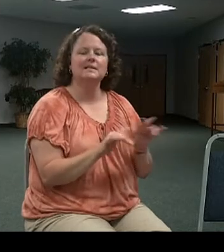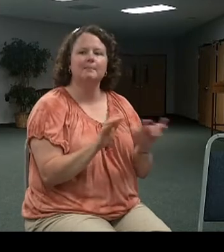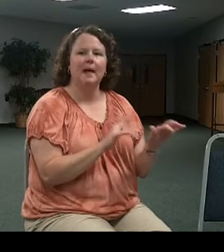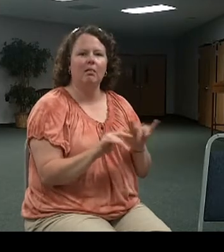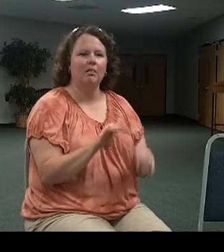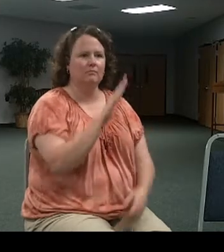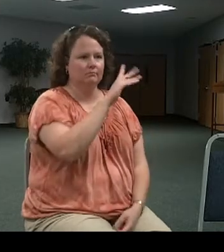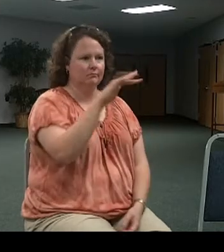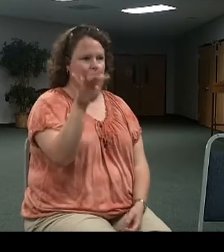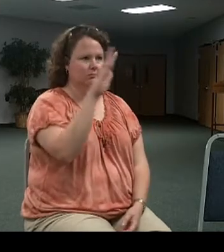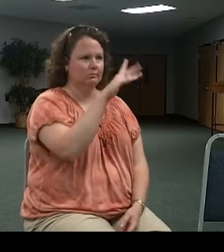Spell.